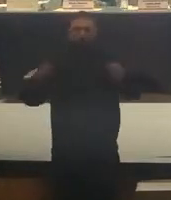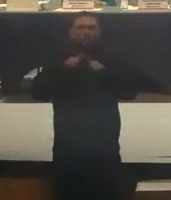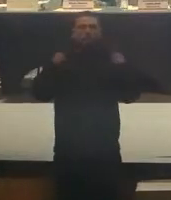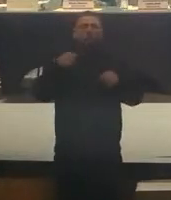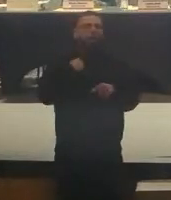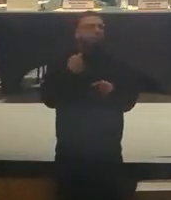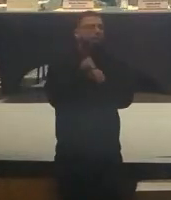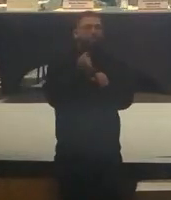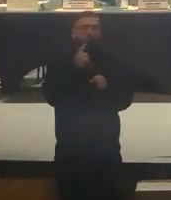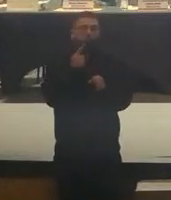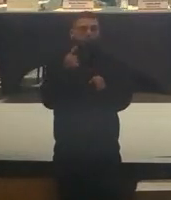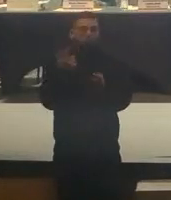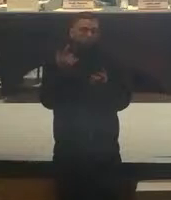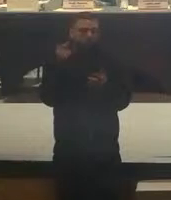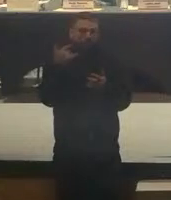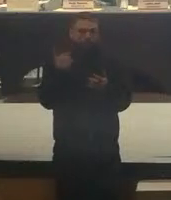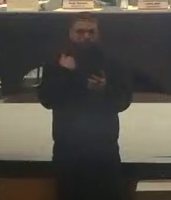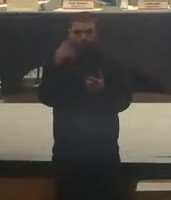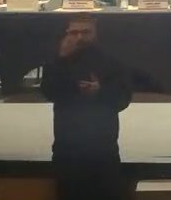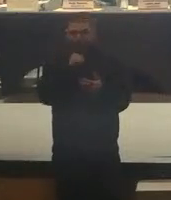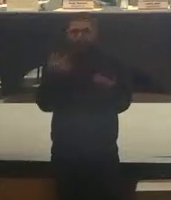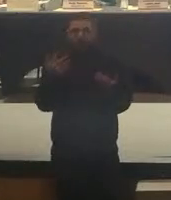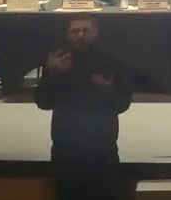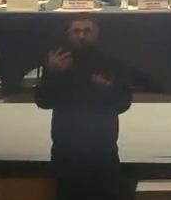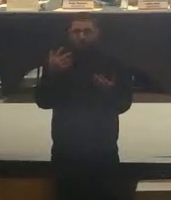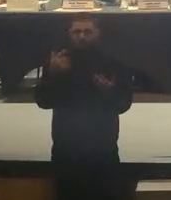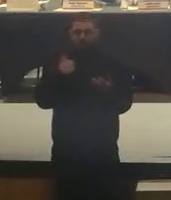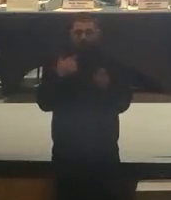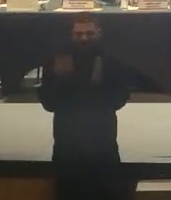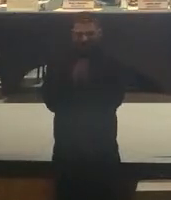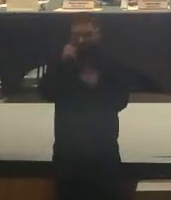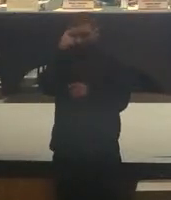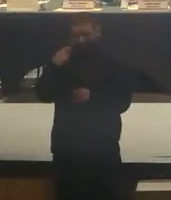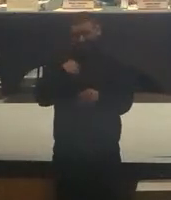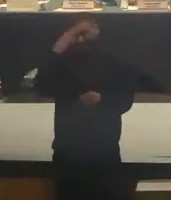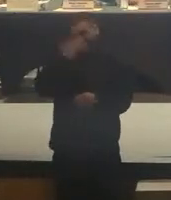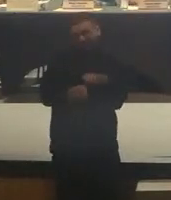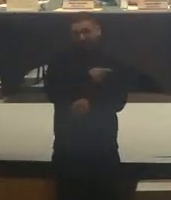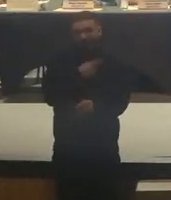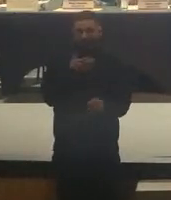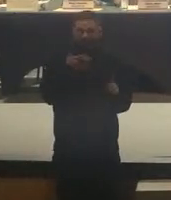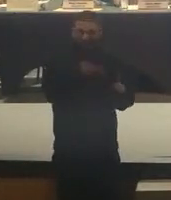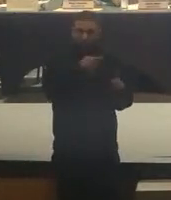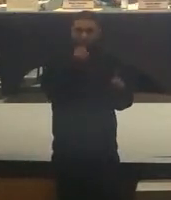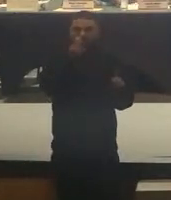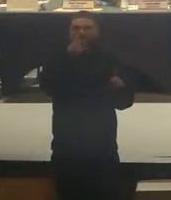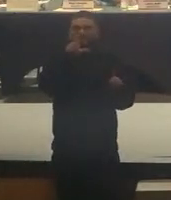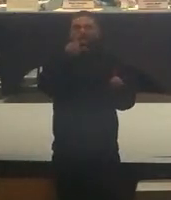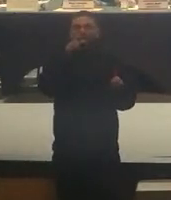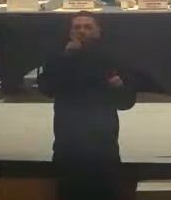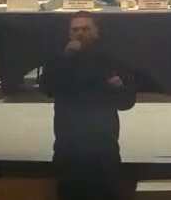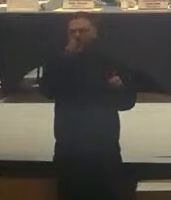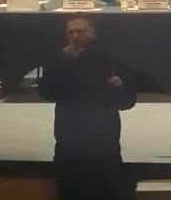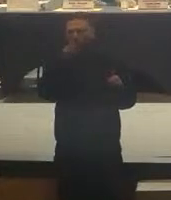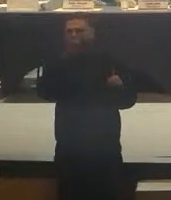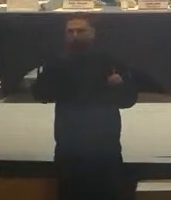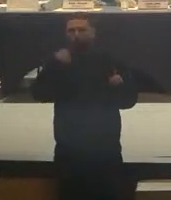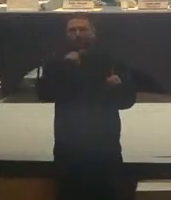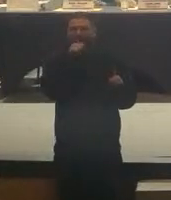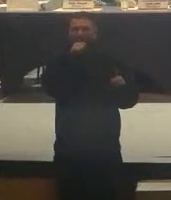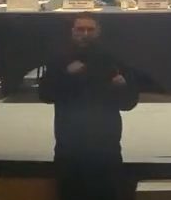guess, because my son's at Del Webb and loves it, and I was hoping that my daughter would be there next year with him